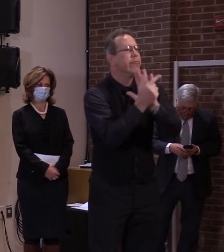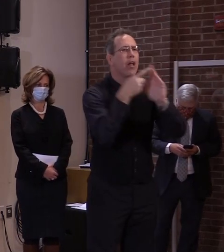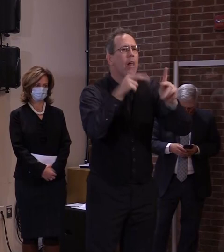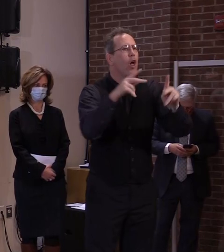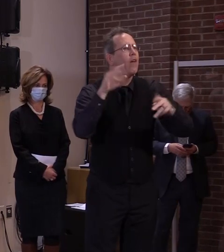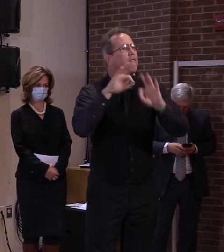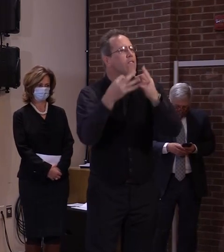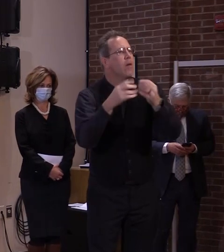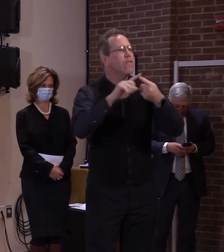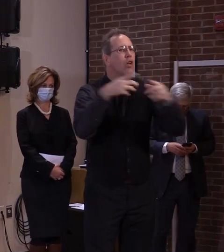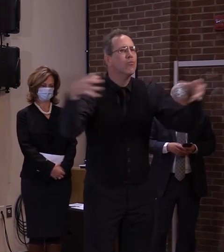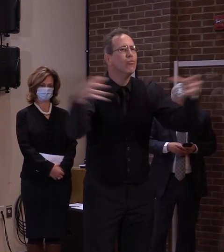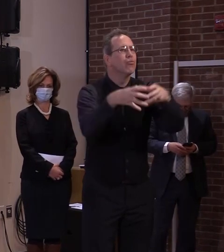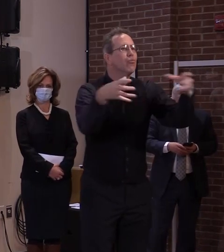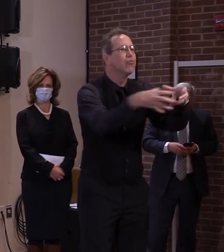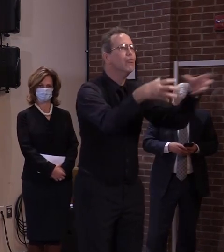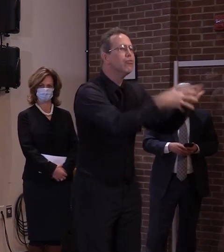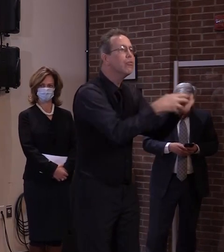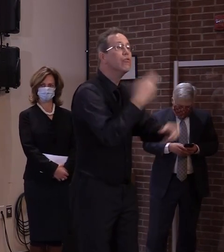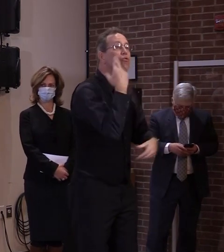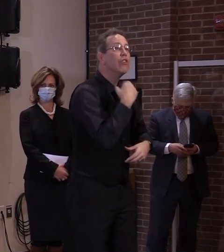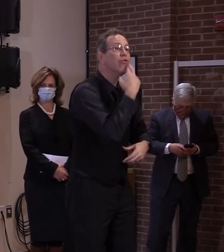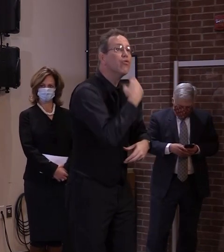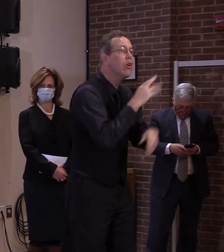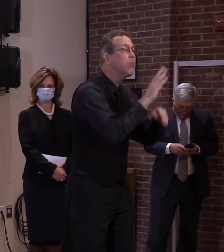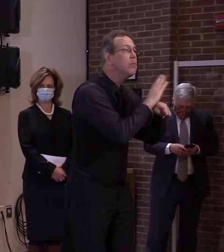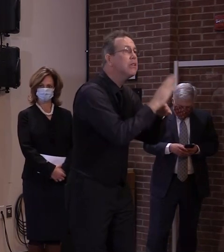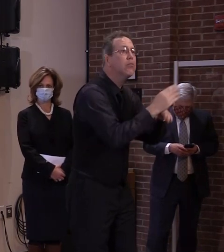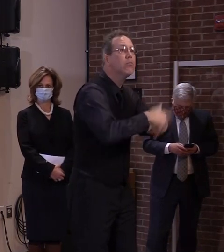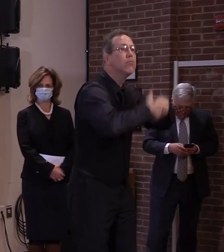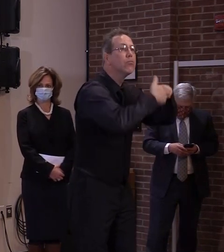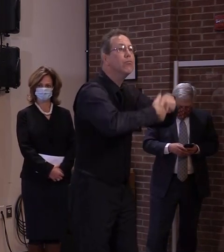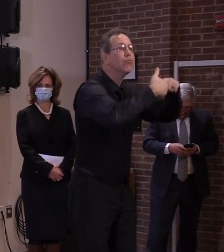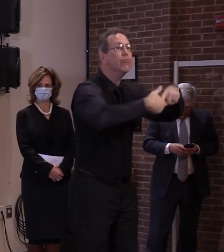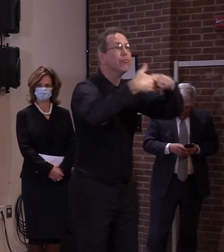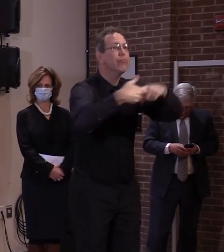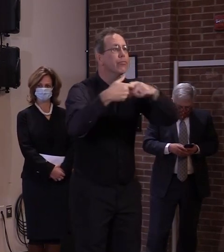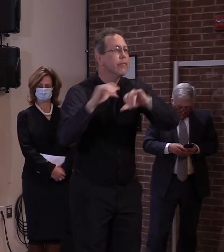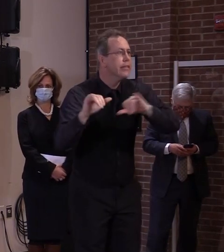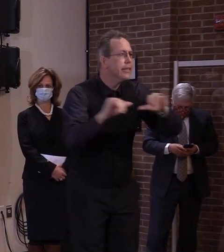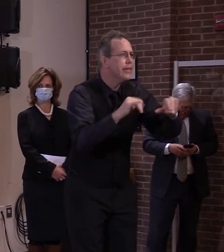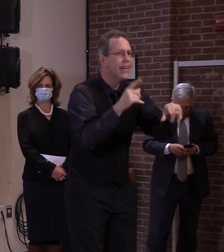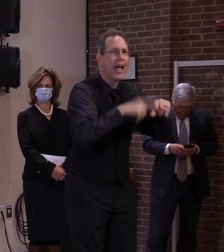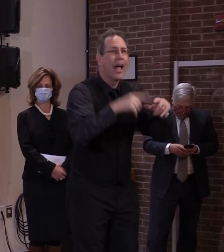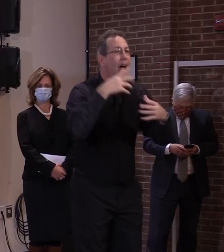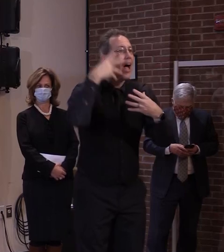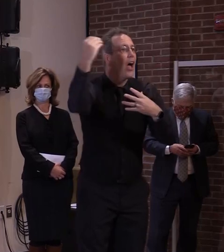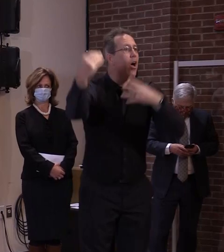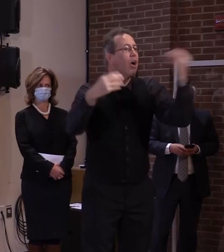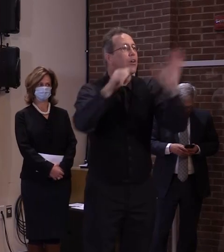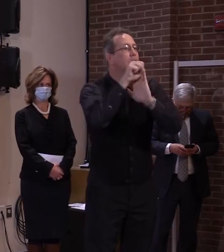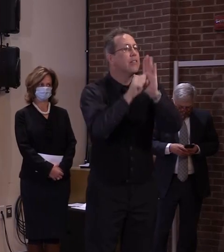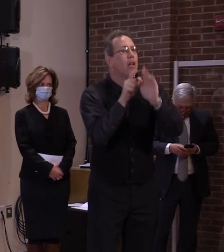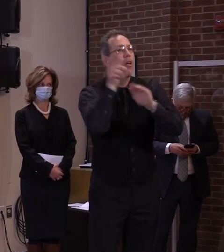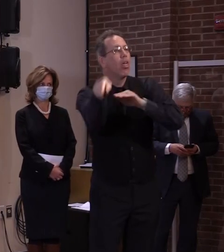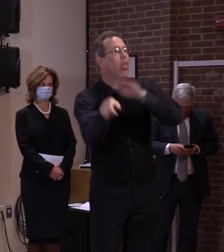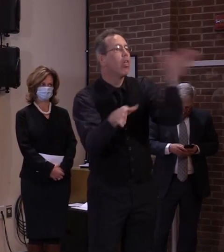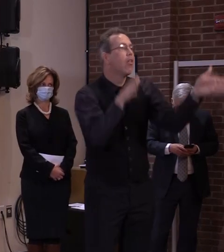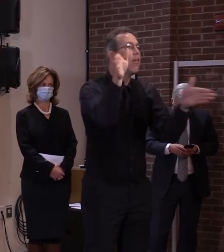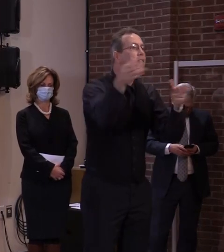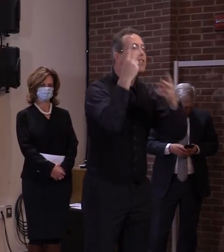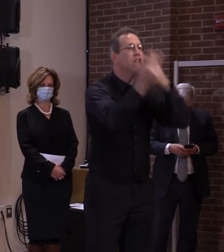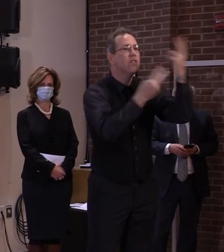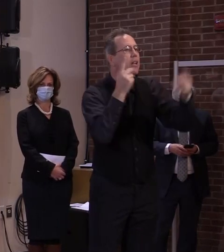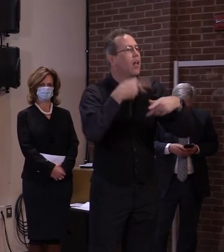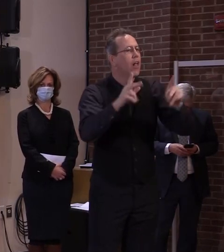friends. You couldn't travel into the state without a quarantine. A lot of businesses were closed or faced many restrictions